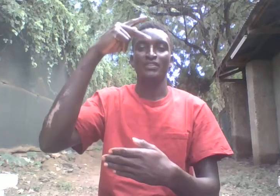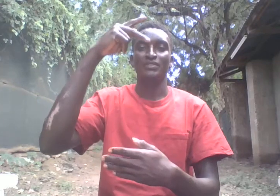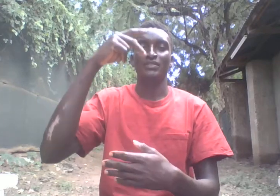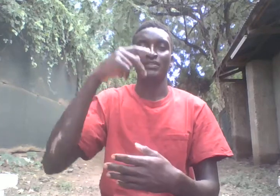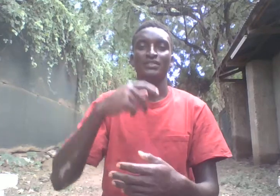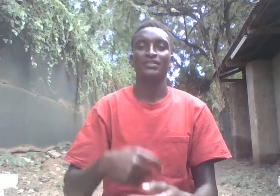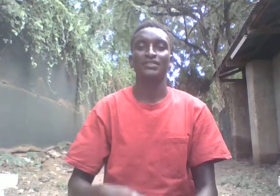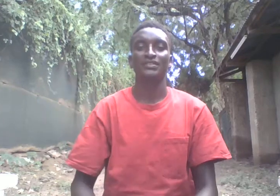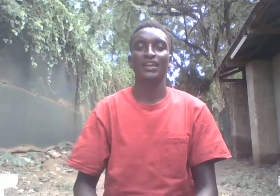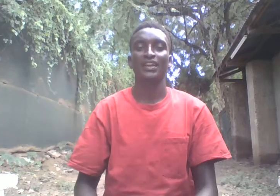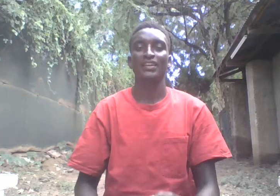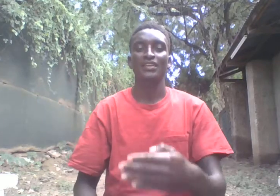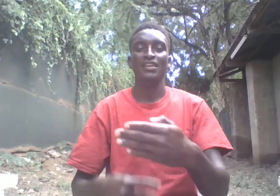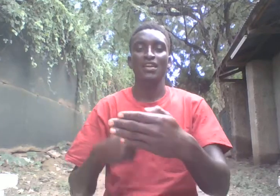profession. Again,